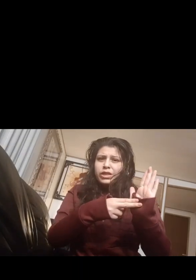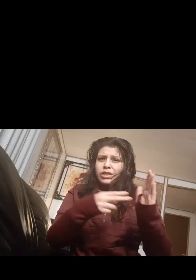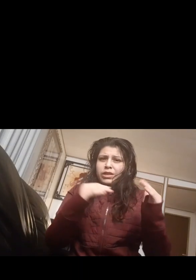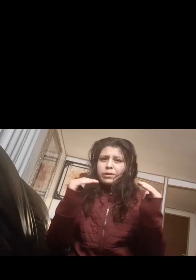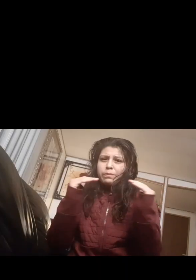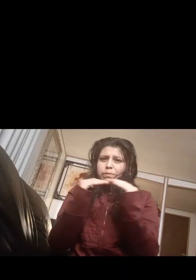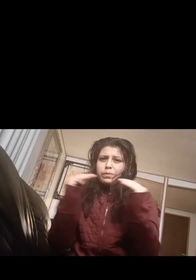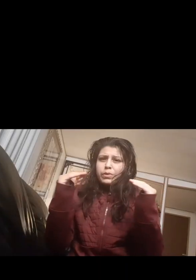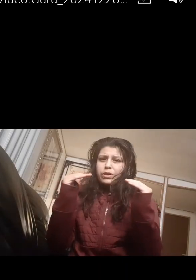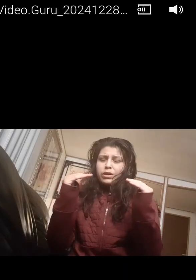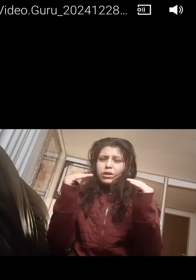So